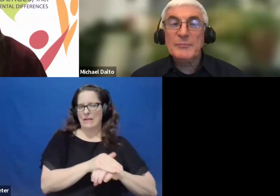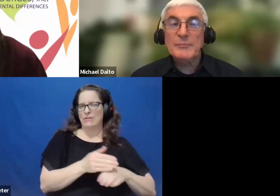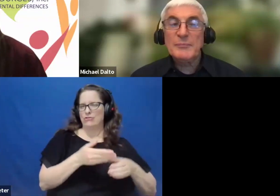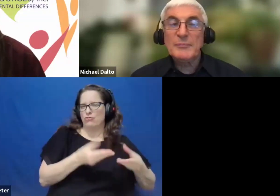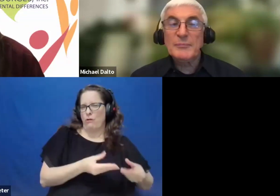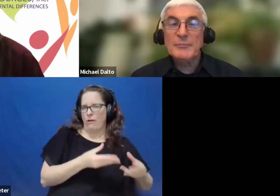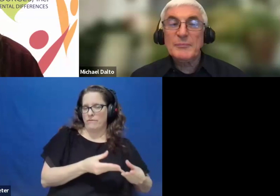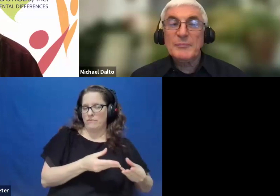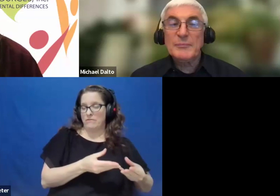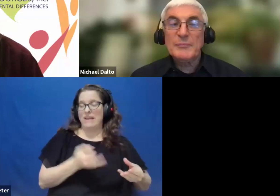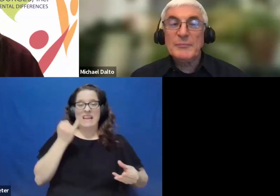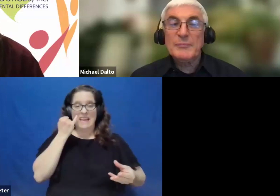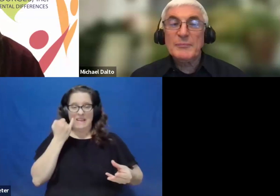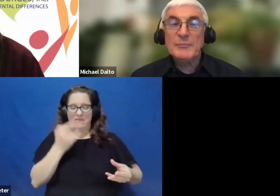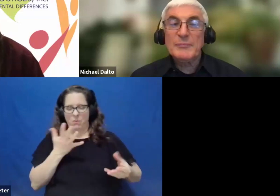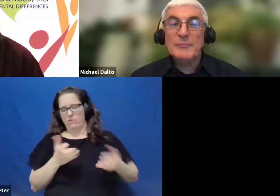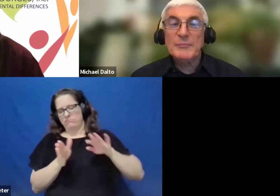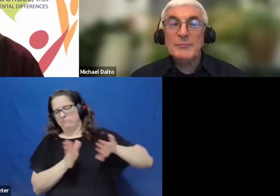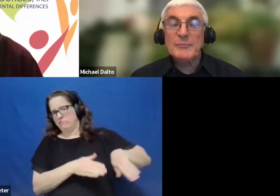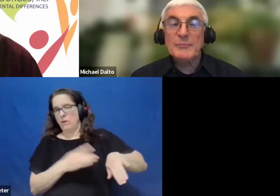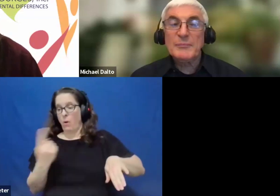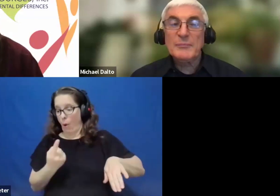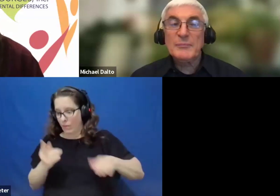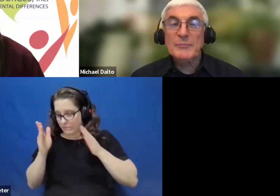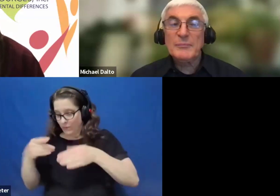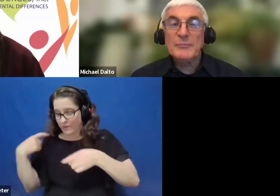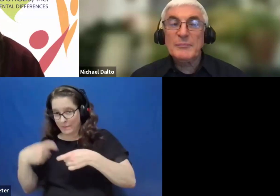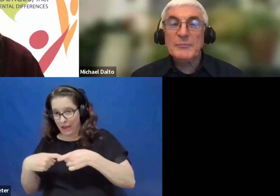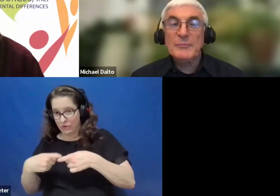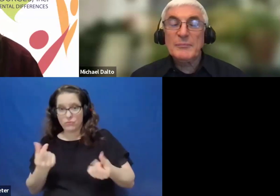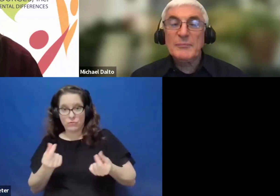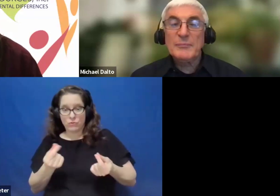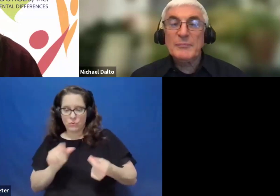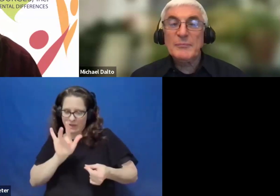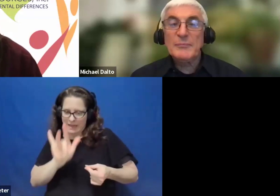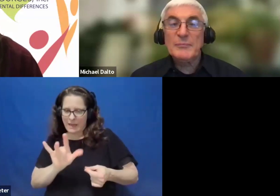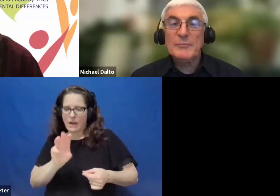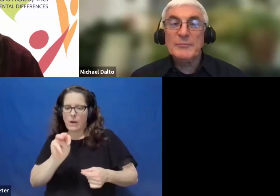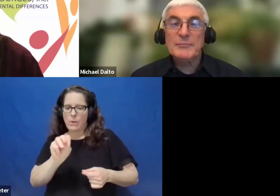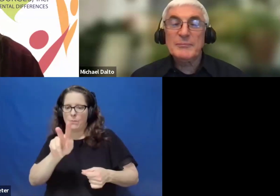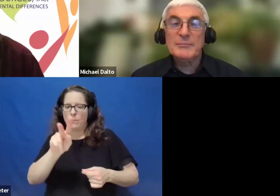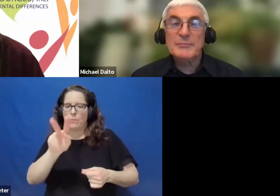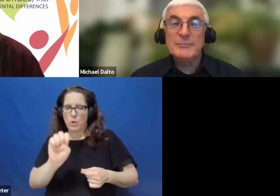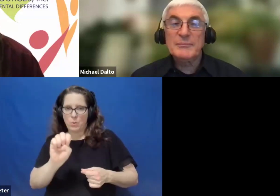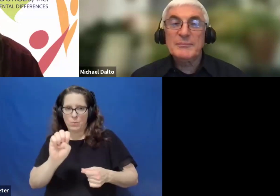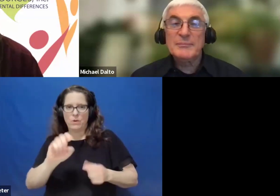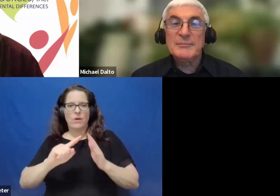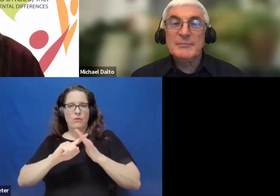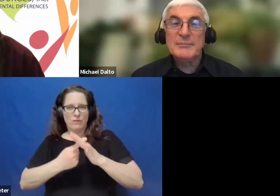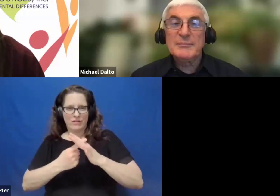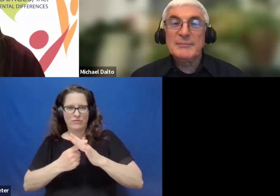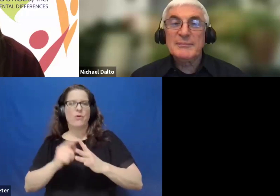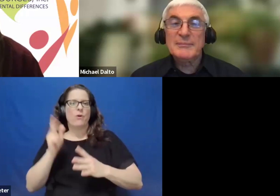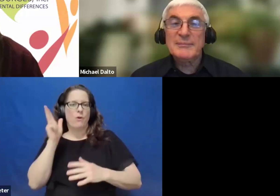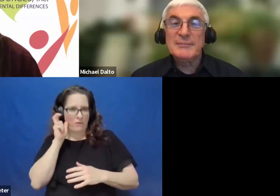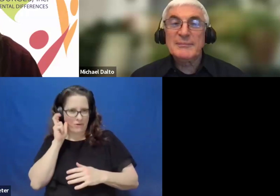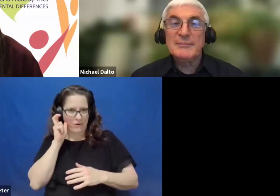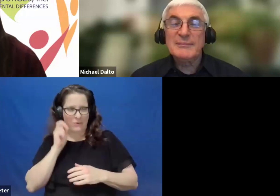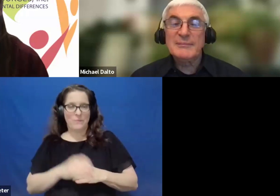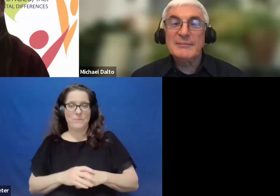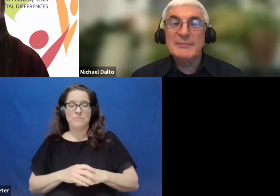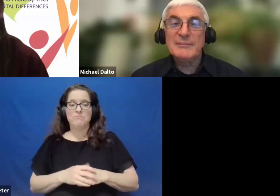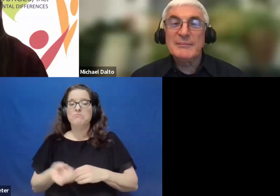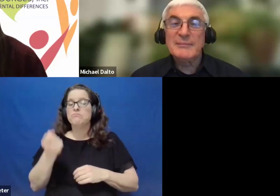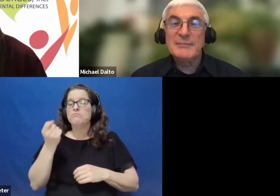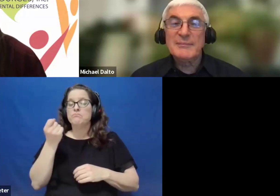volume. To hear the interpret language only, click Mute Original Audio. The English and Spanish language versions will